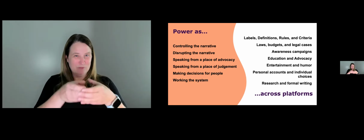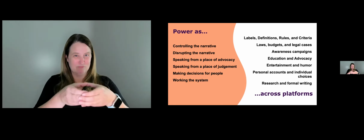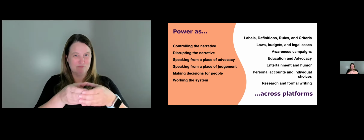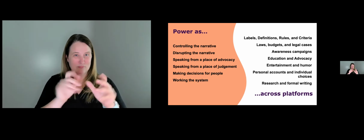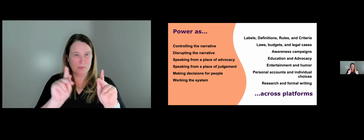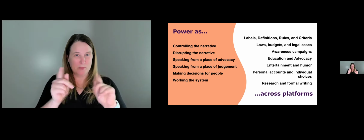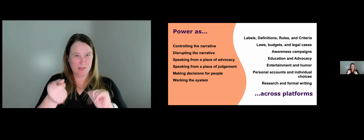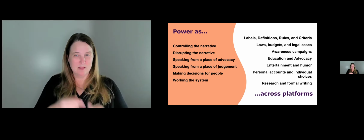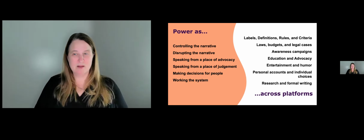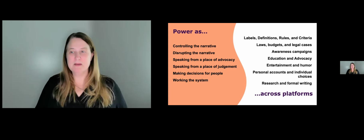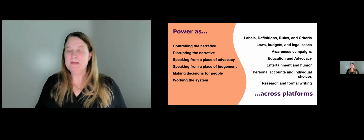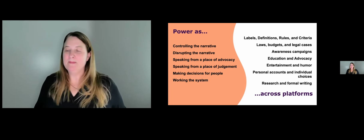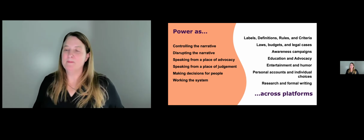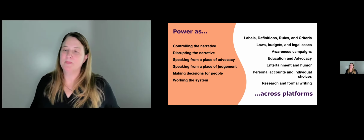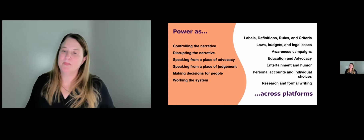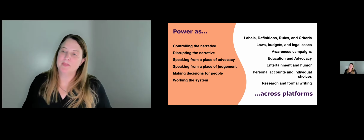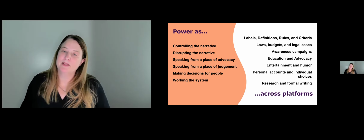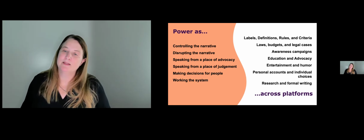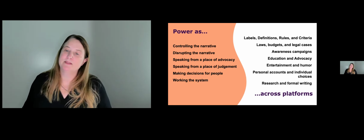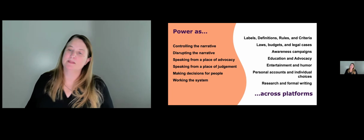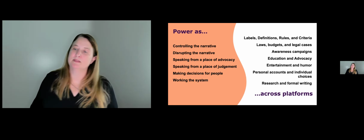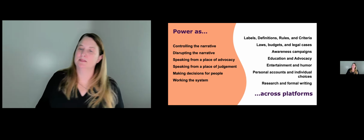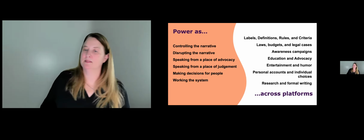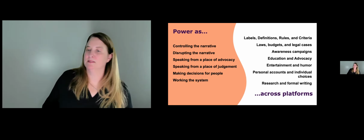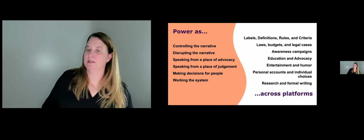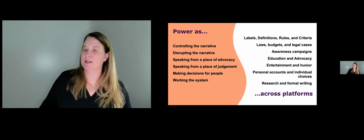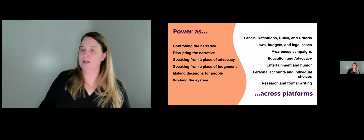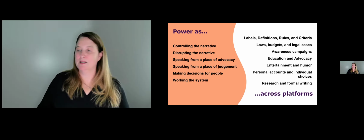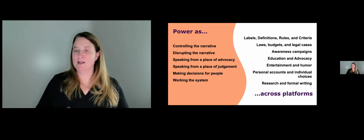what the disability community looks like.